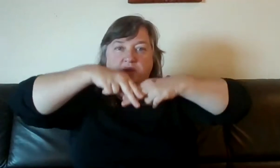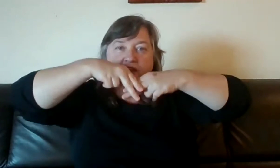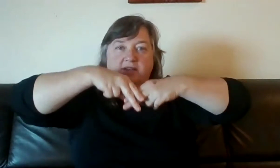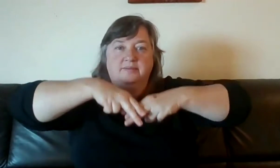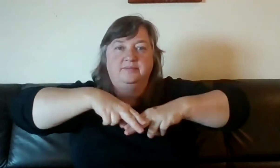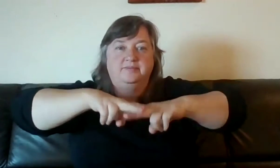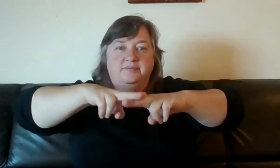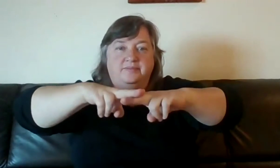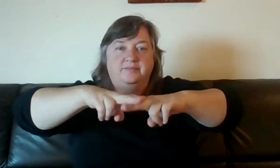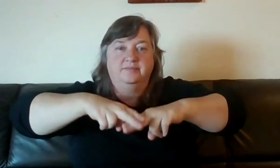Swinging.